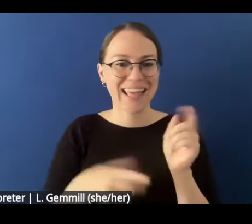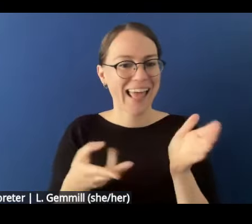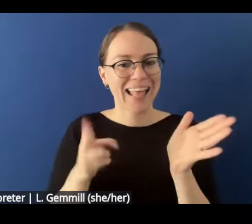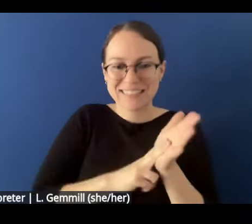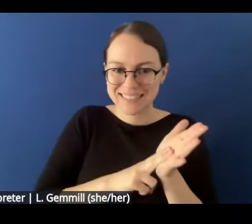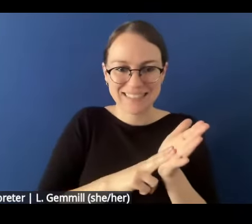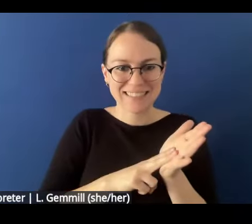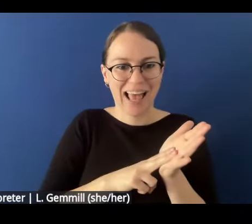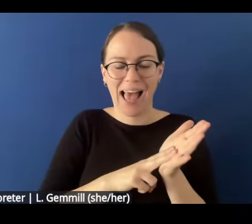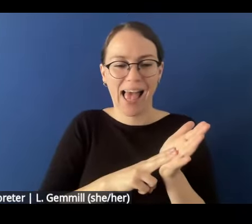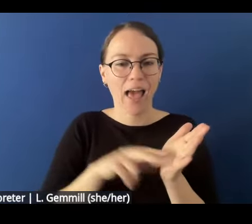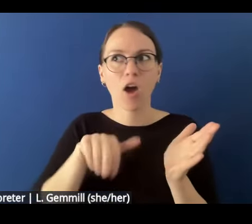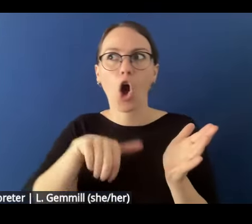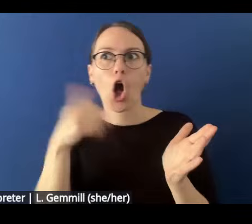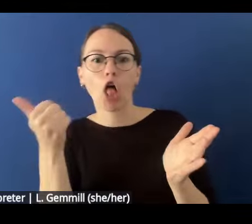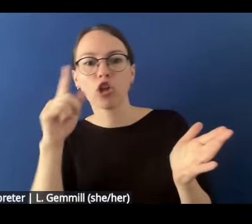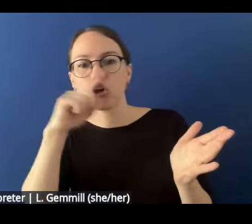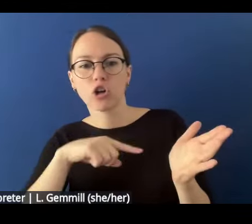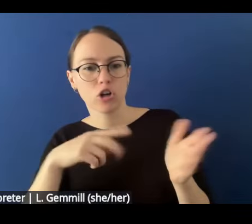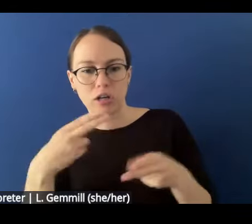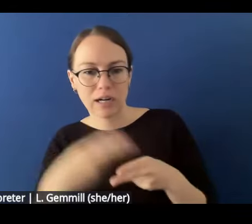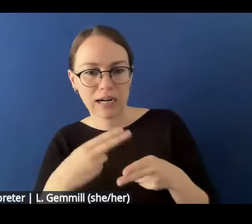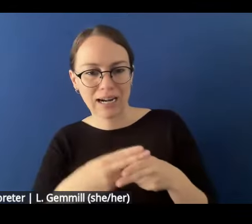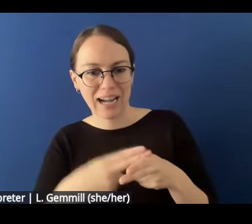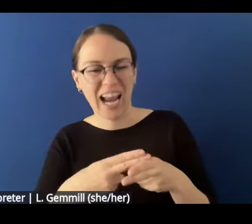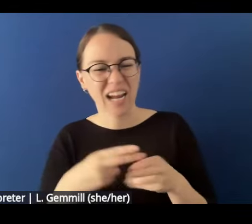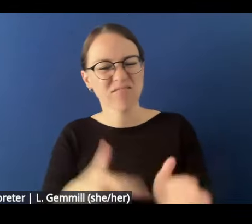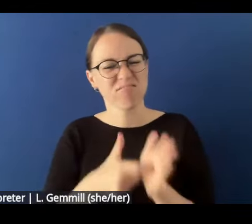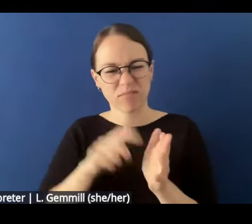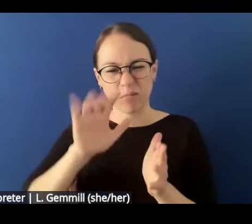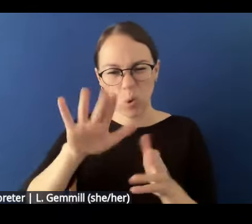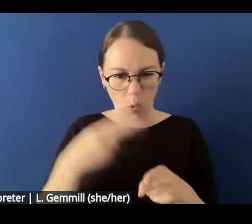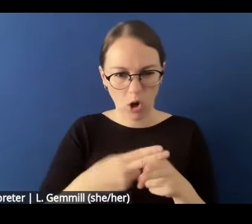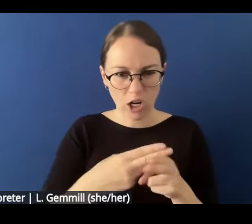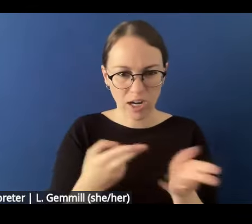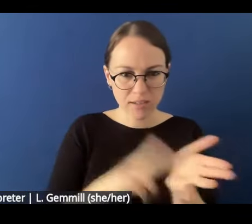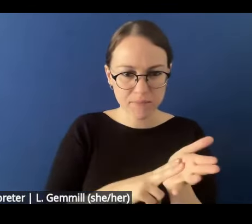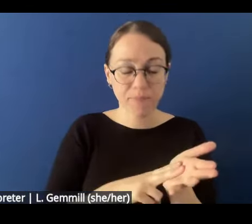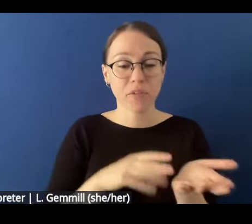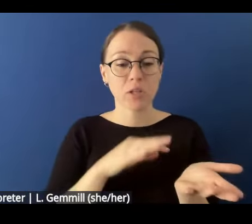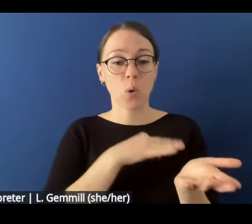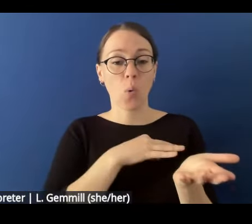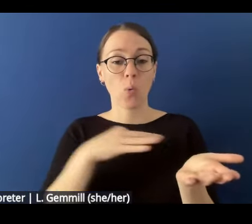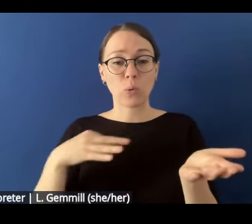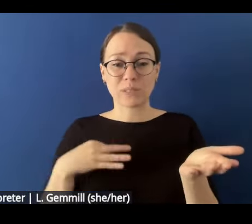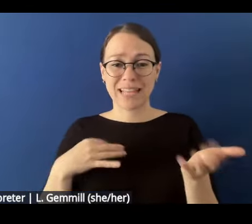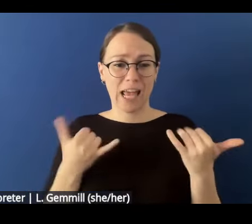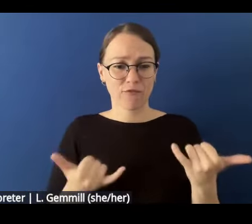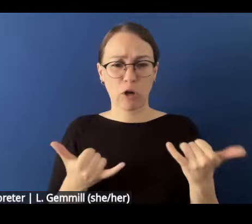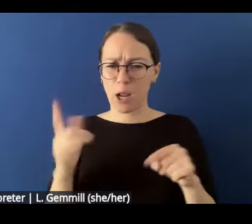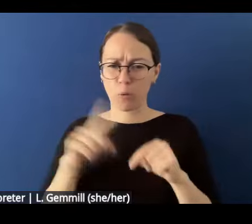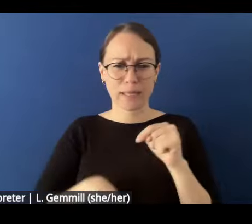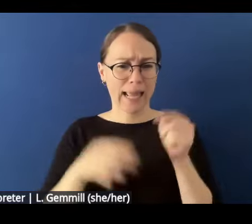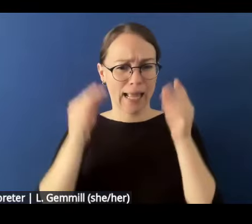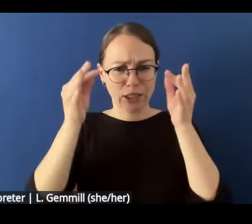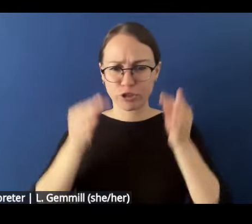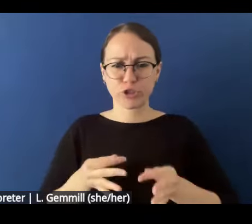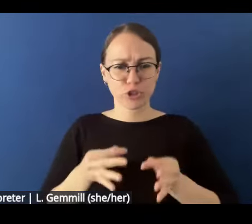the specific statutory text says. Staff is unable at this point to determine whether or not this is